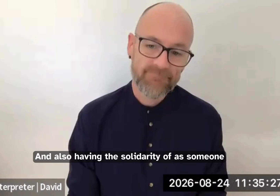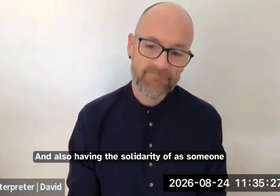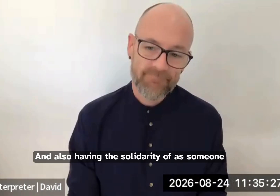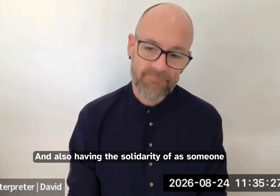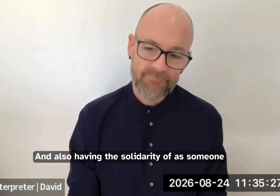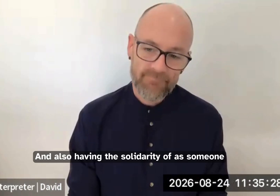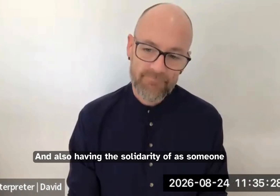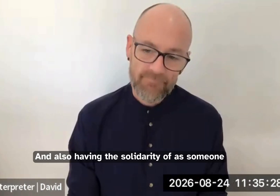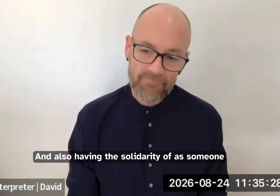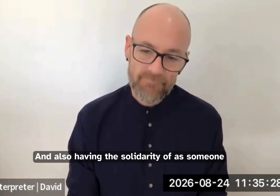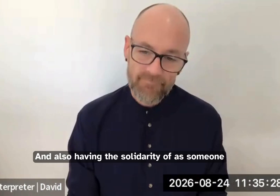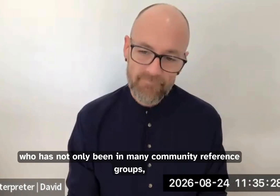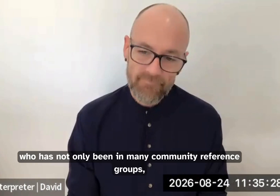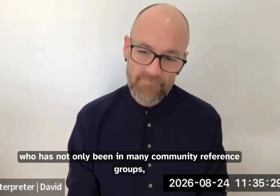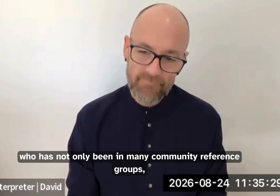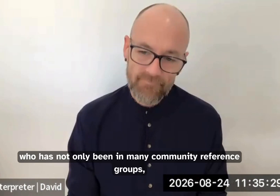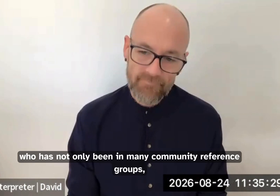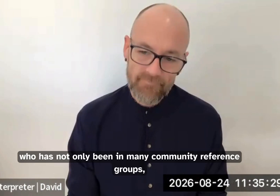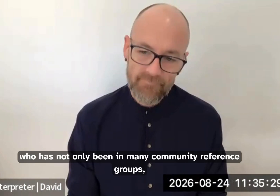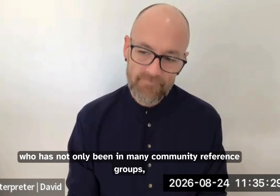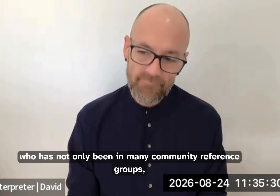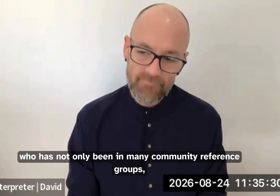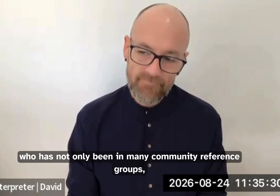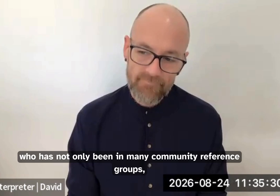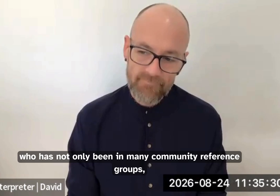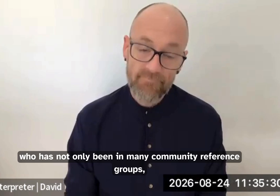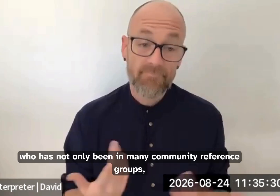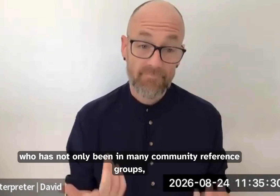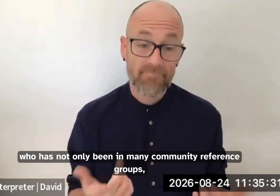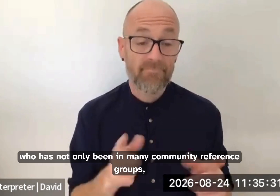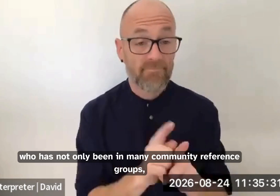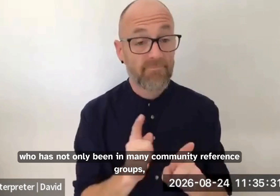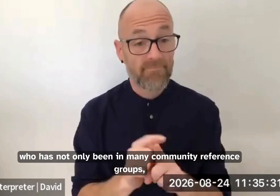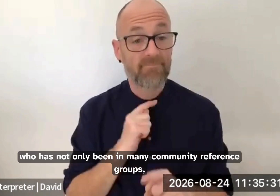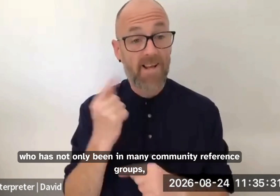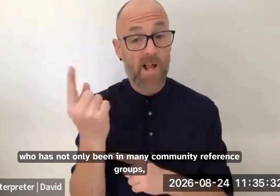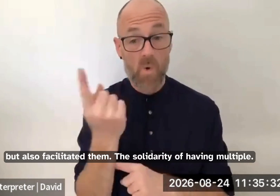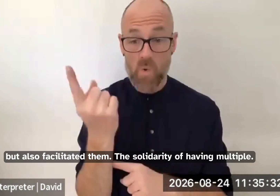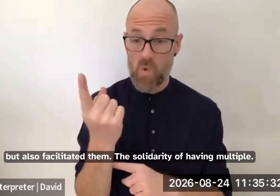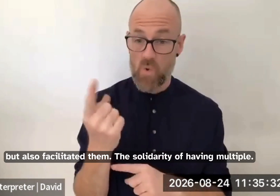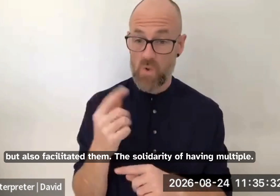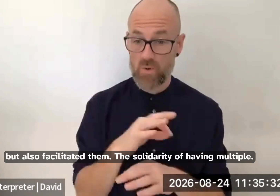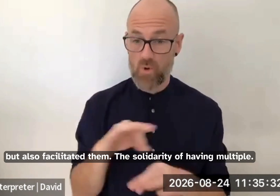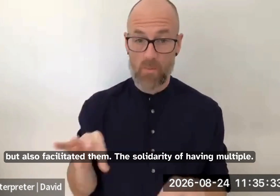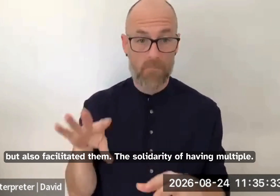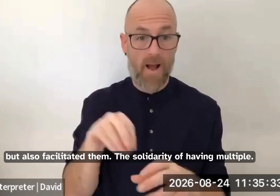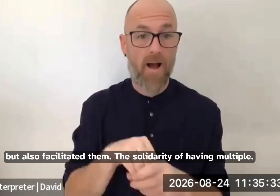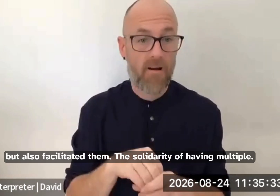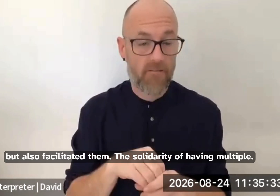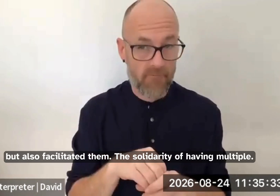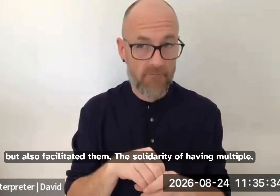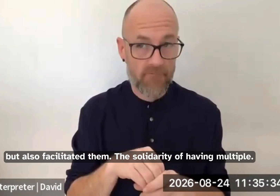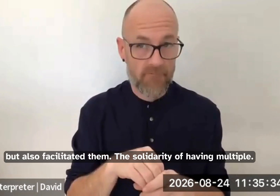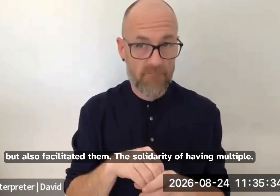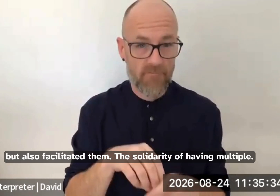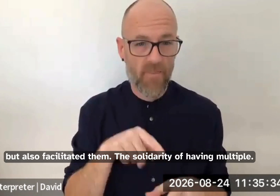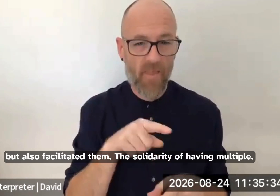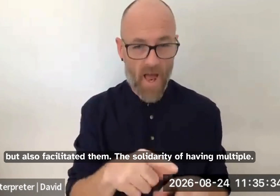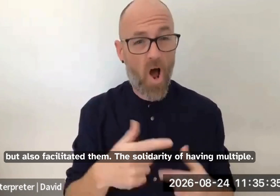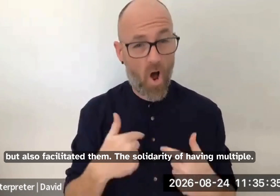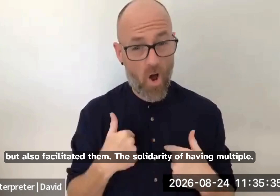the solidarity. As someone who has not only been in many community reference groups, but also facilitated them,